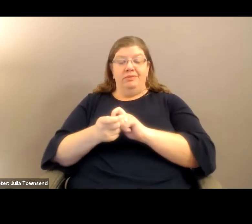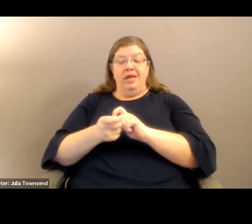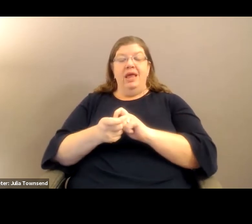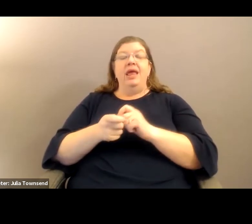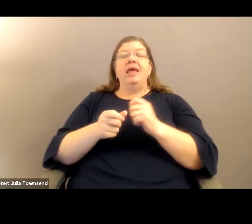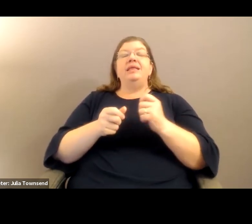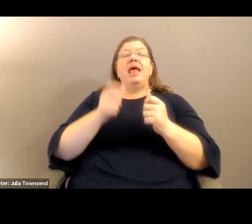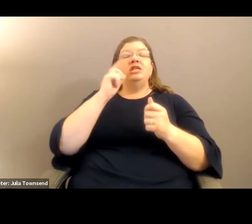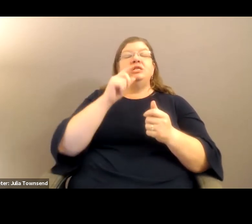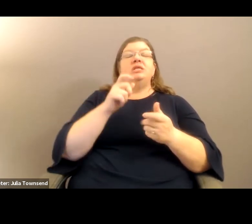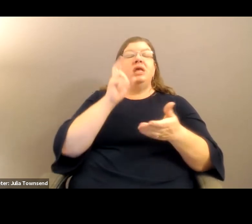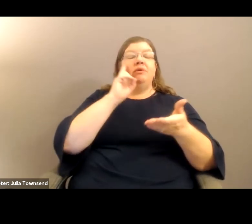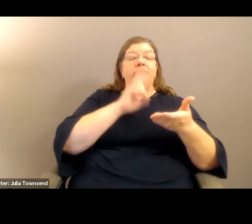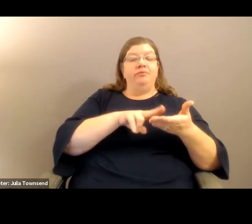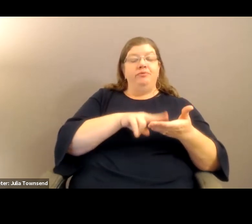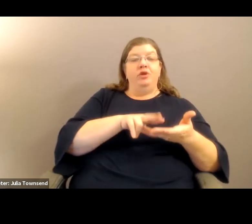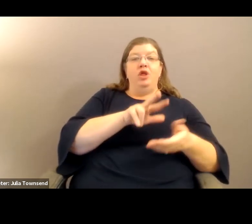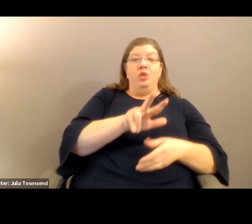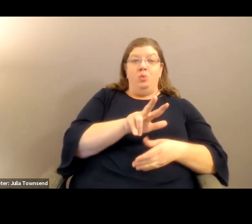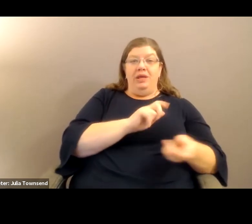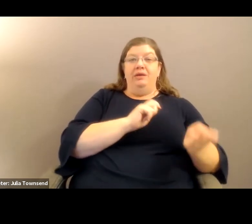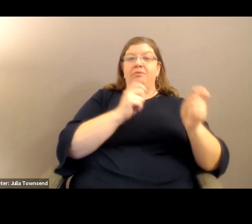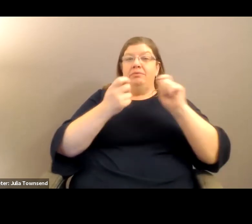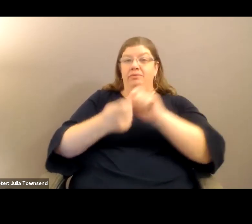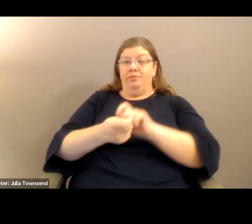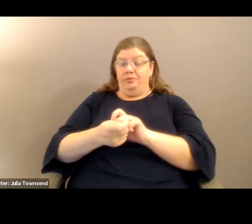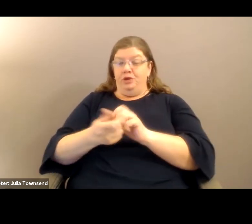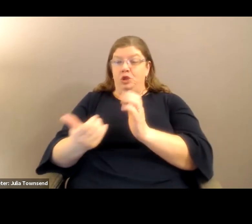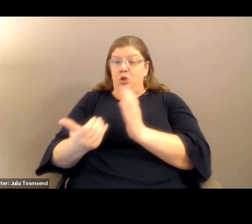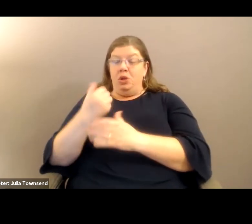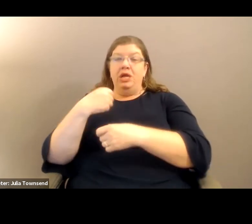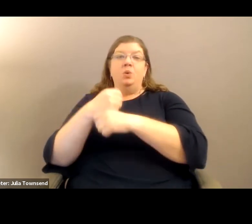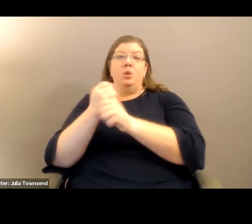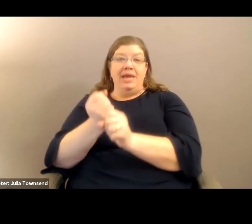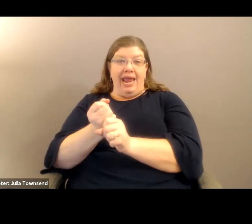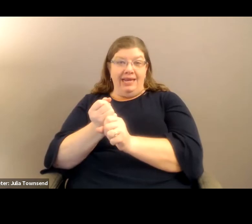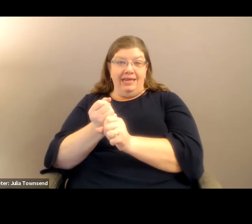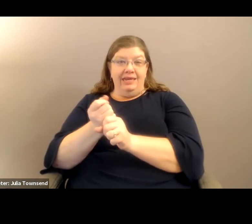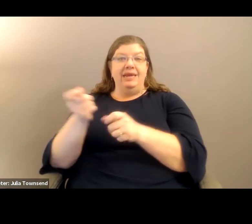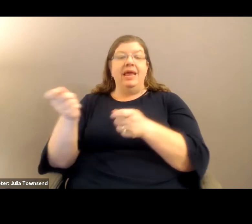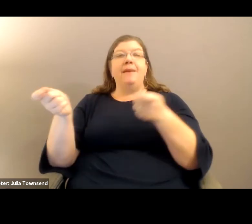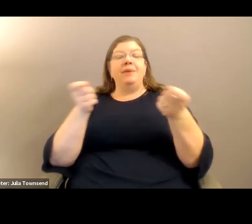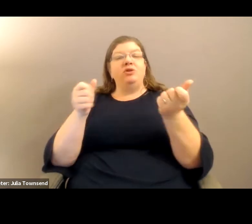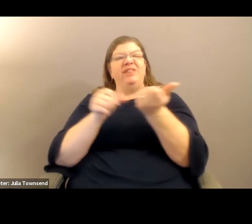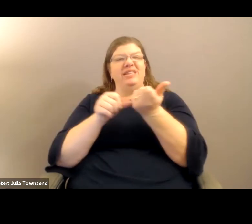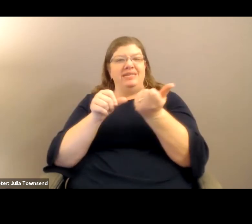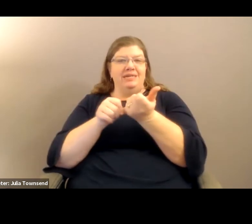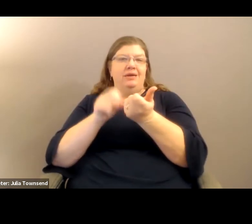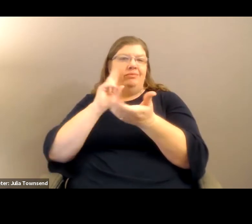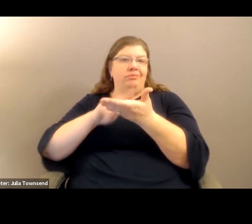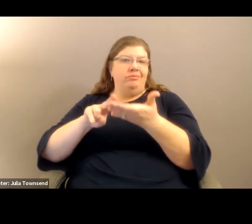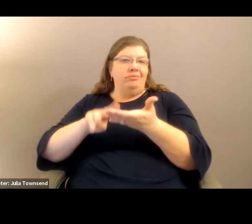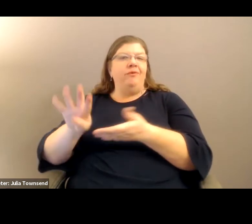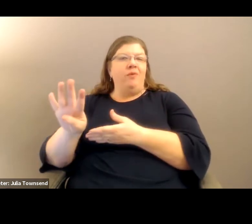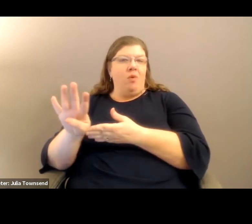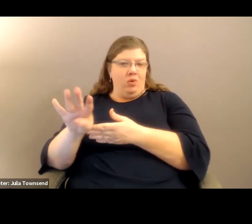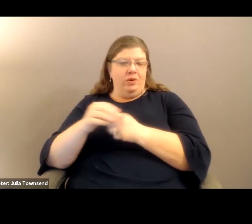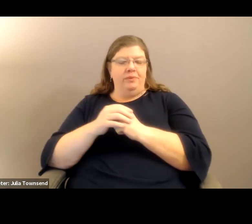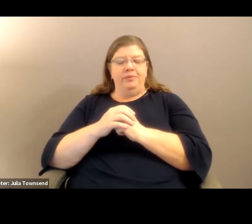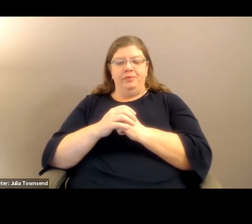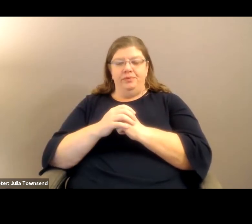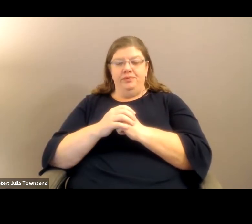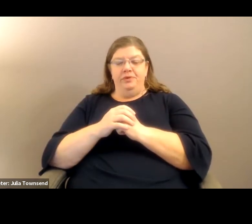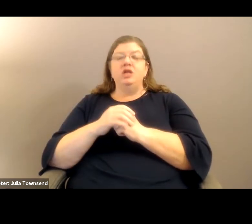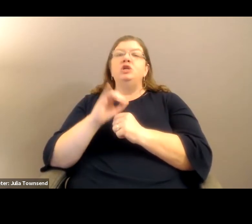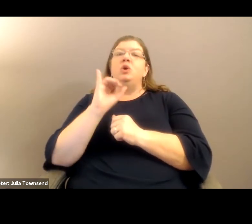3 positions, into this newly created Administrative Assistant 4 position. So those